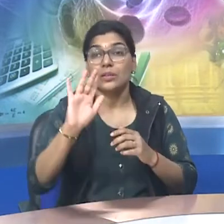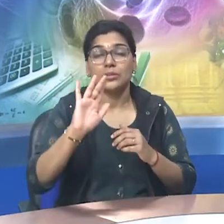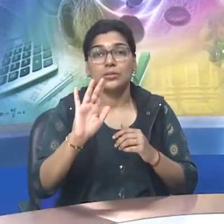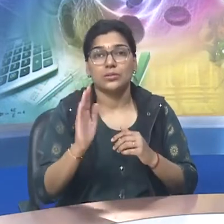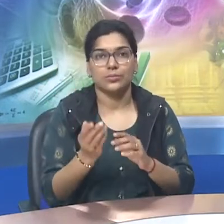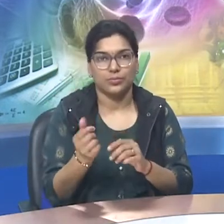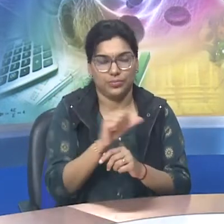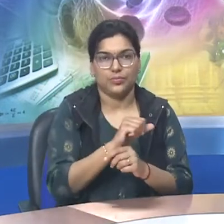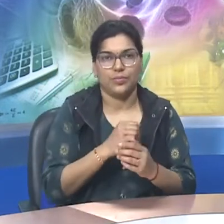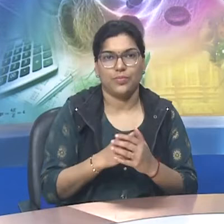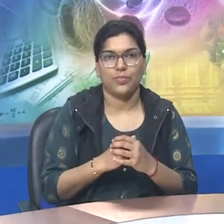more examples.